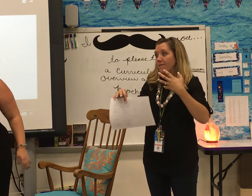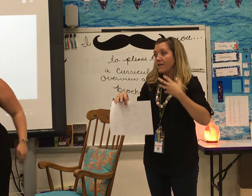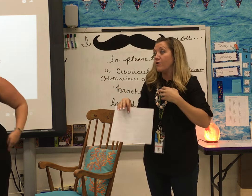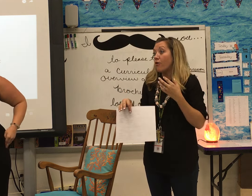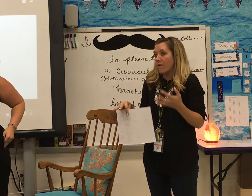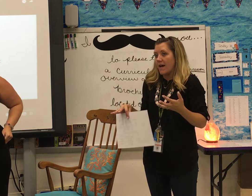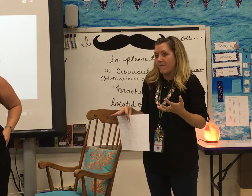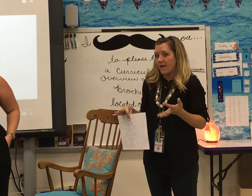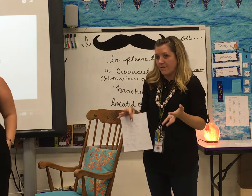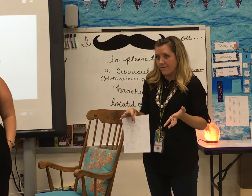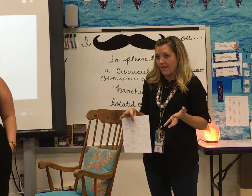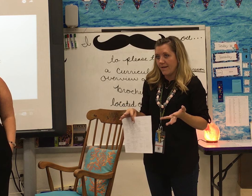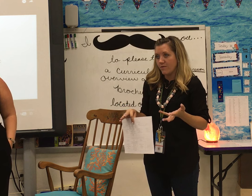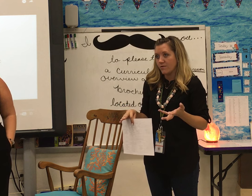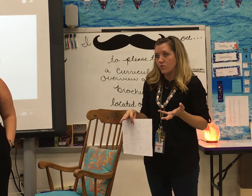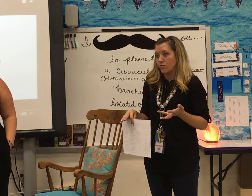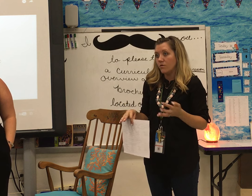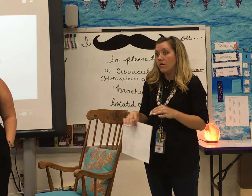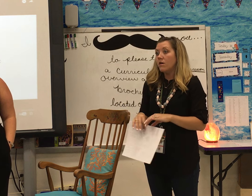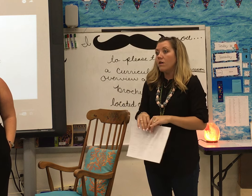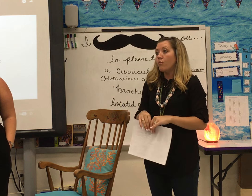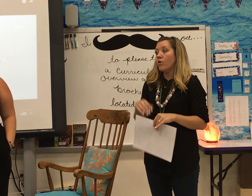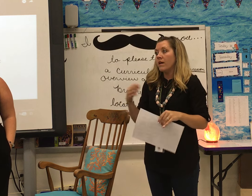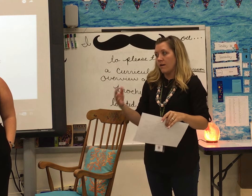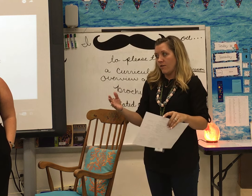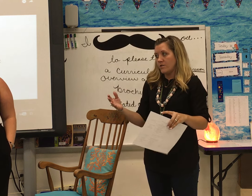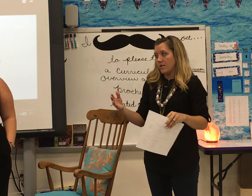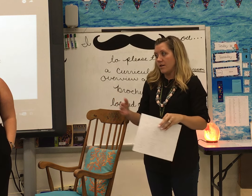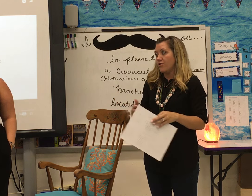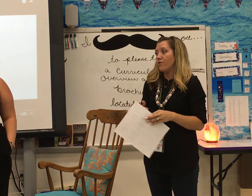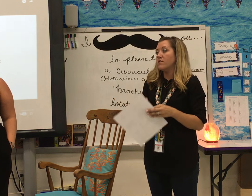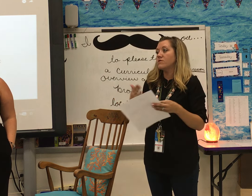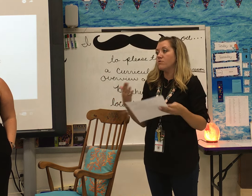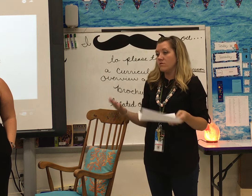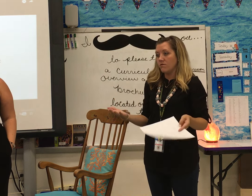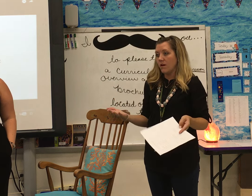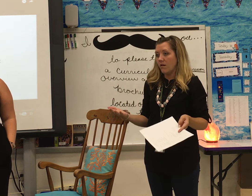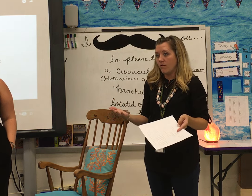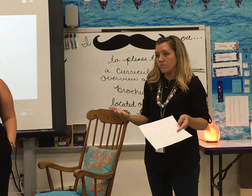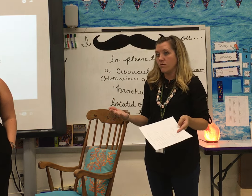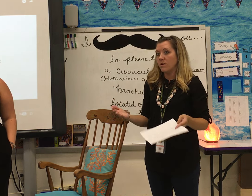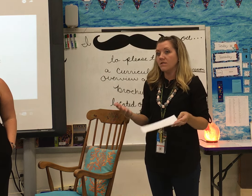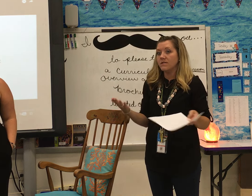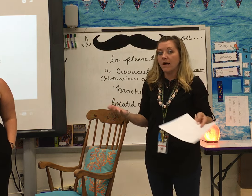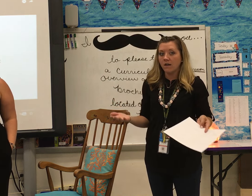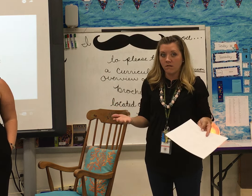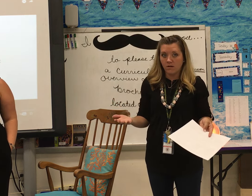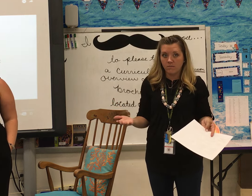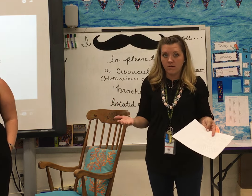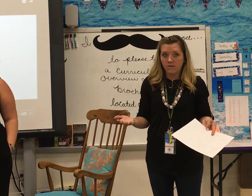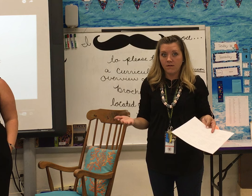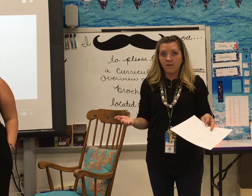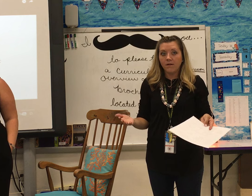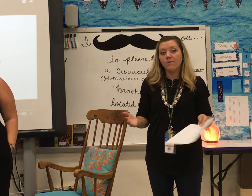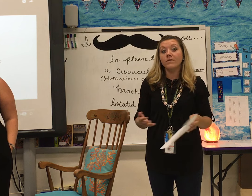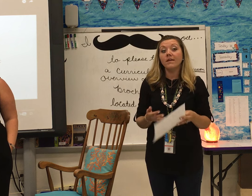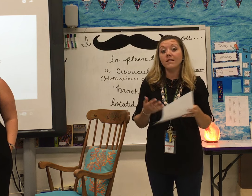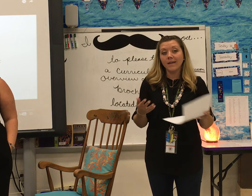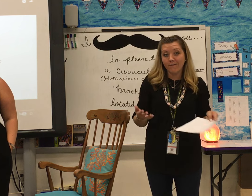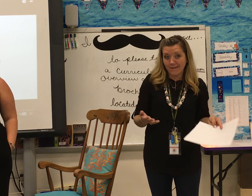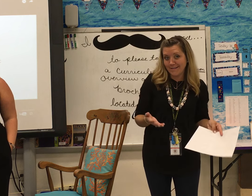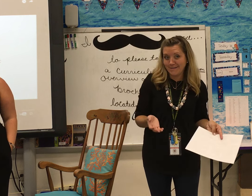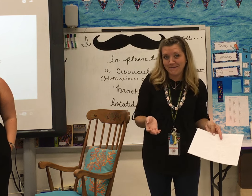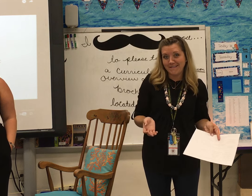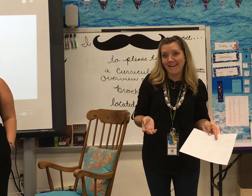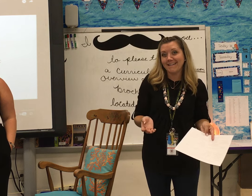tell them if they don't have an activity after school, pull out your agenda and do it as soon as you get home so that it's not an argument. And when